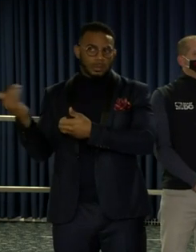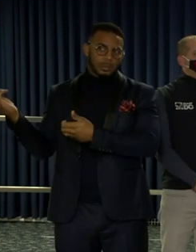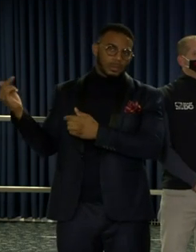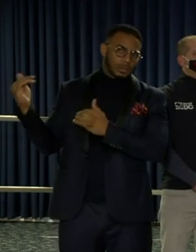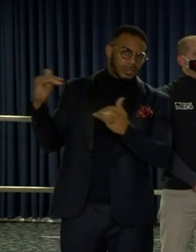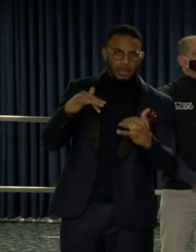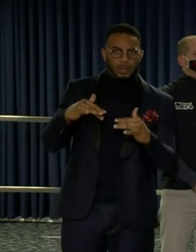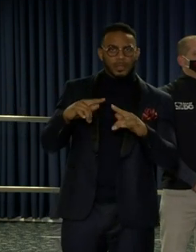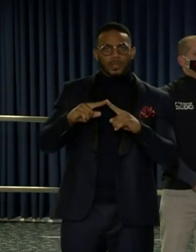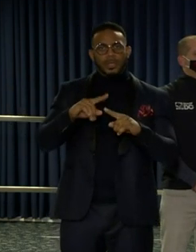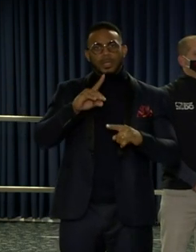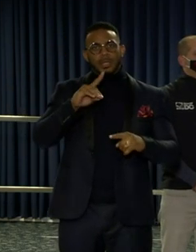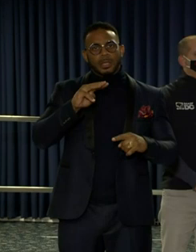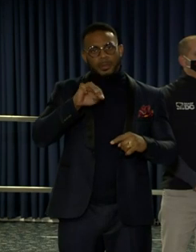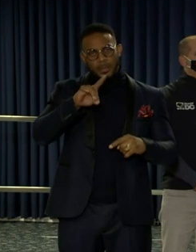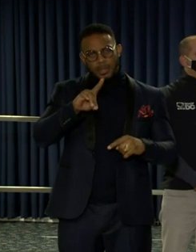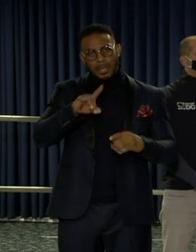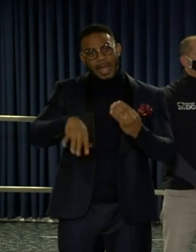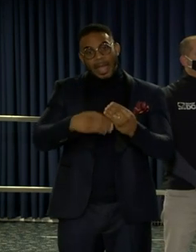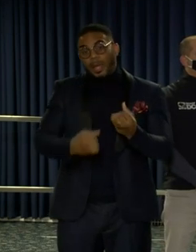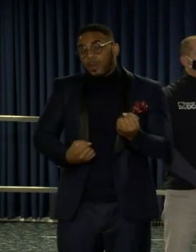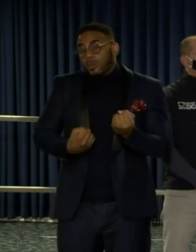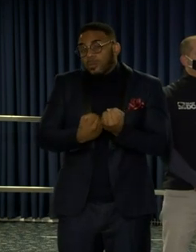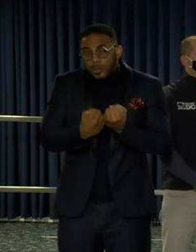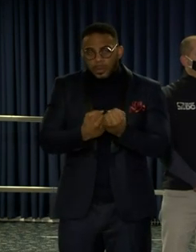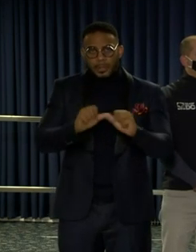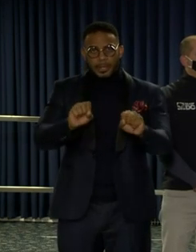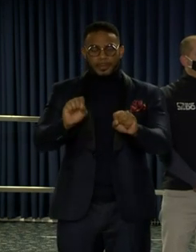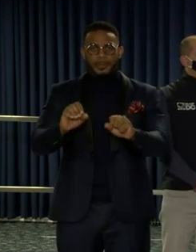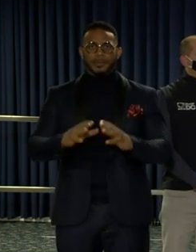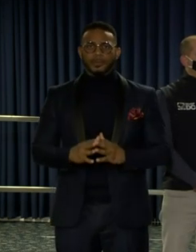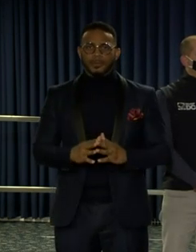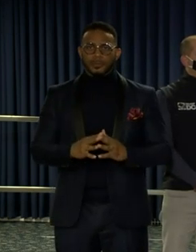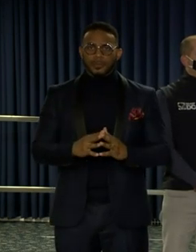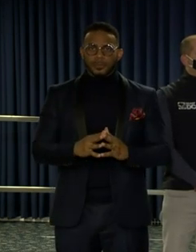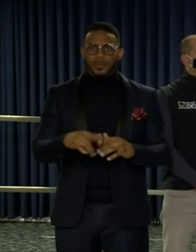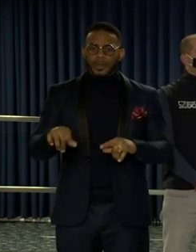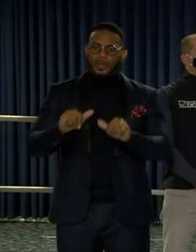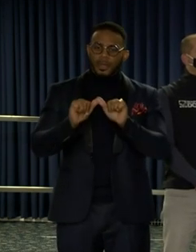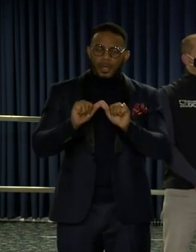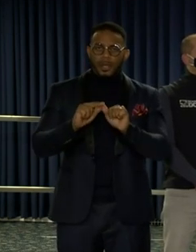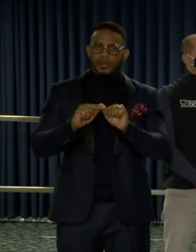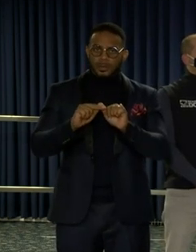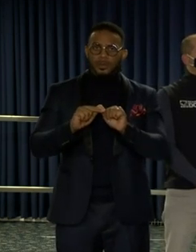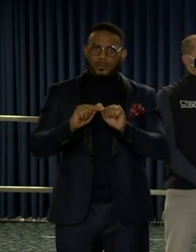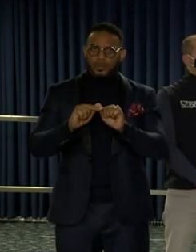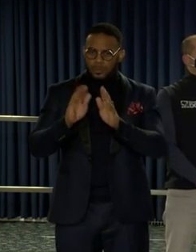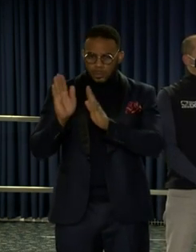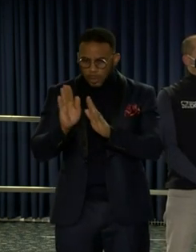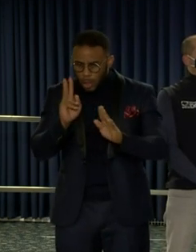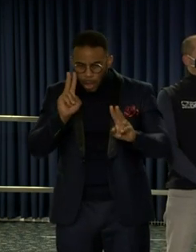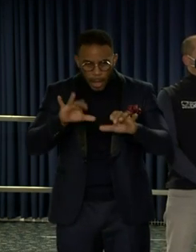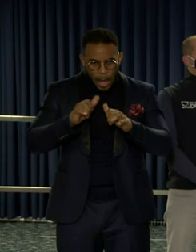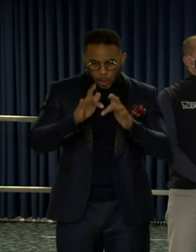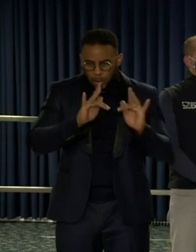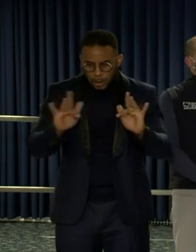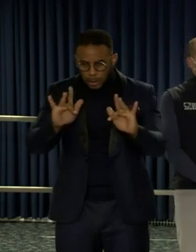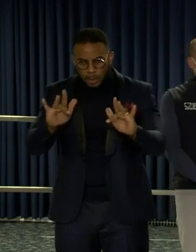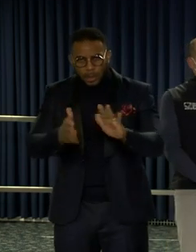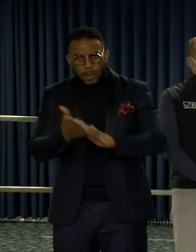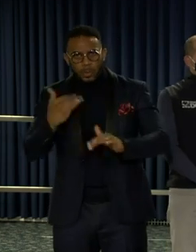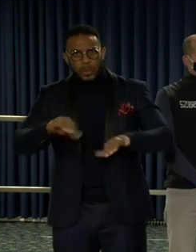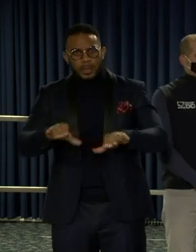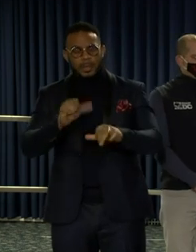here to the Metropolitan Police Station to add additional support and capability as they continue deliberate planning and looking at how a clearing operation will be